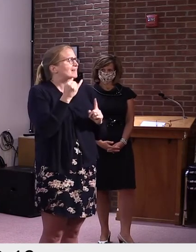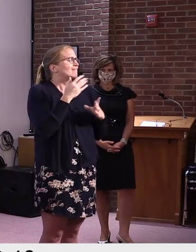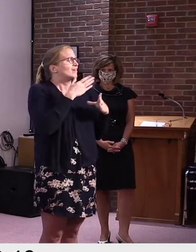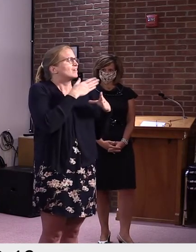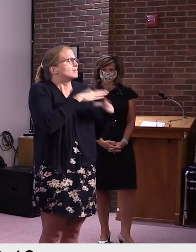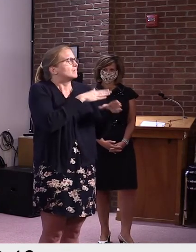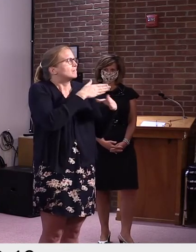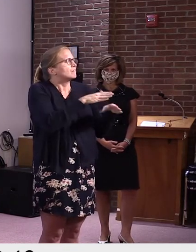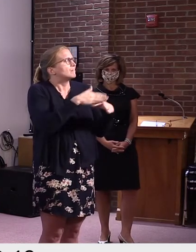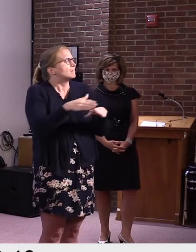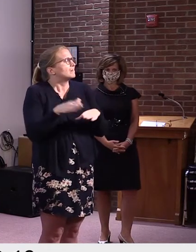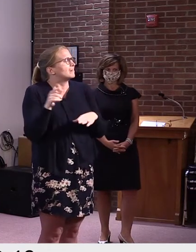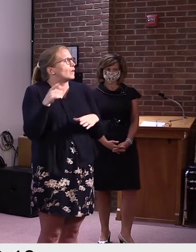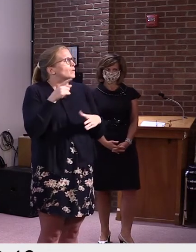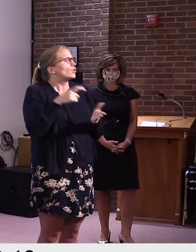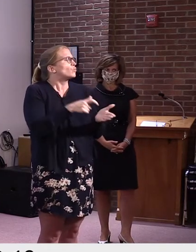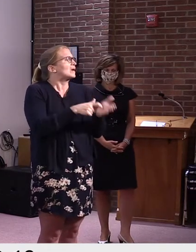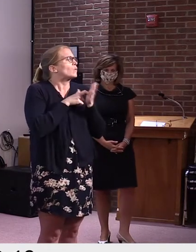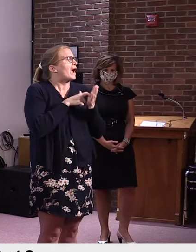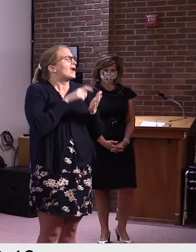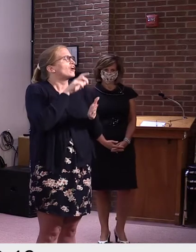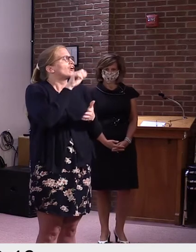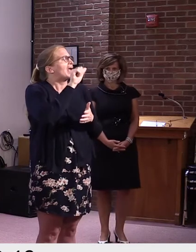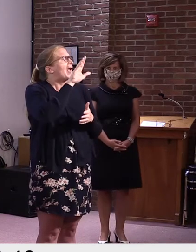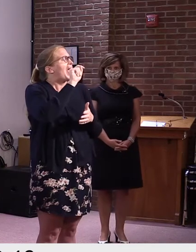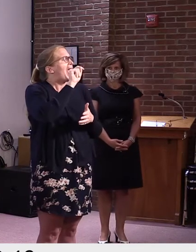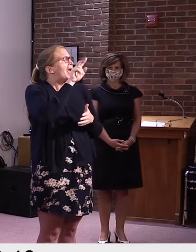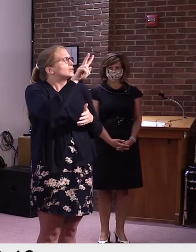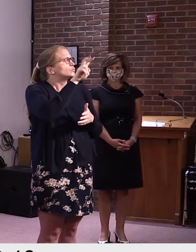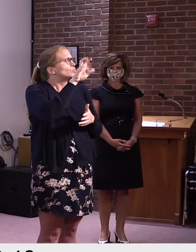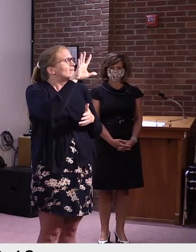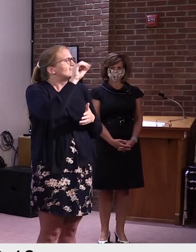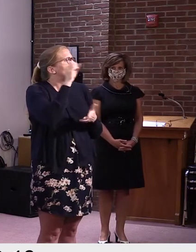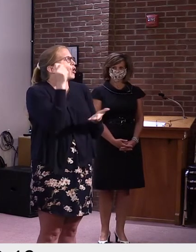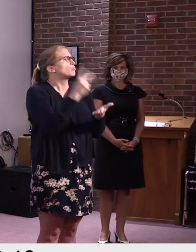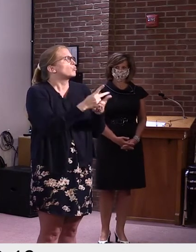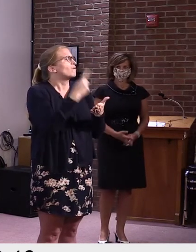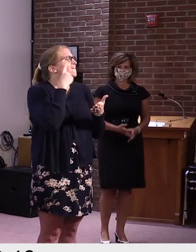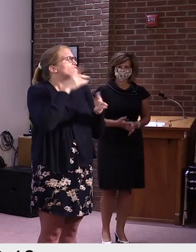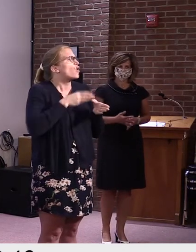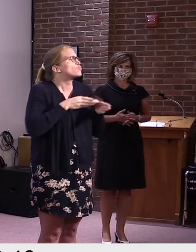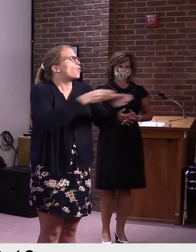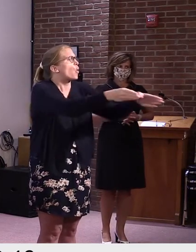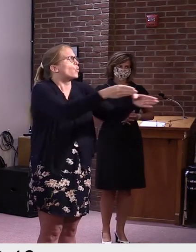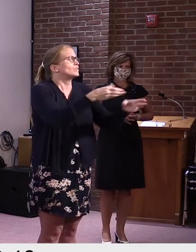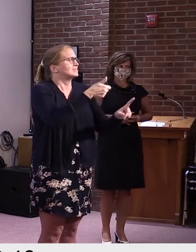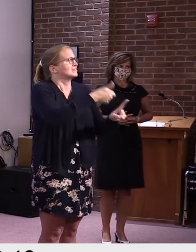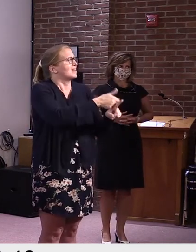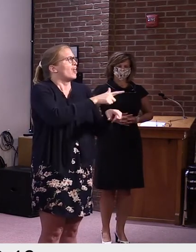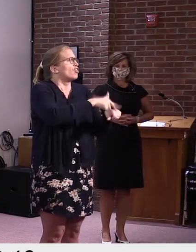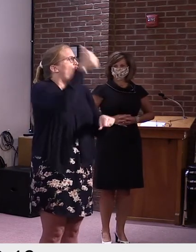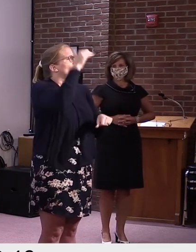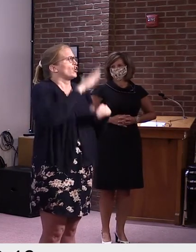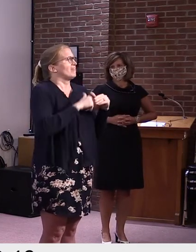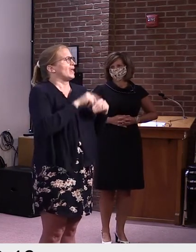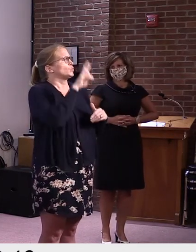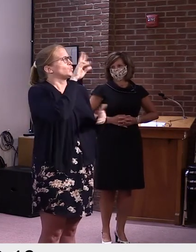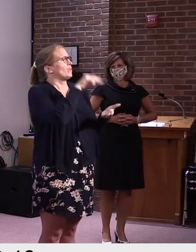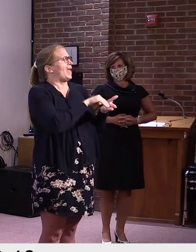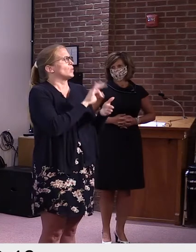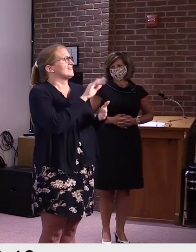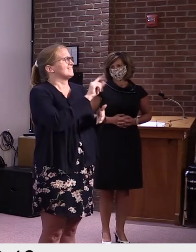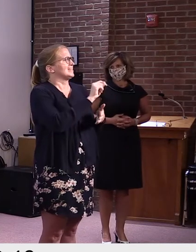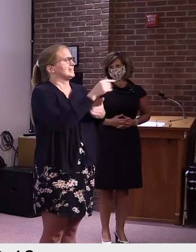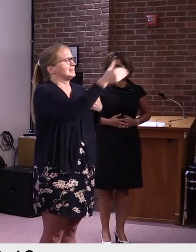for roads longer than 2,000 feet? Yeah, we have concerns about some aspects of the bill. We've